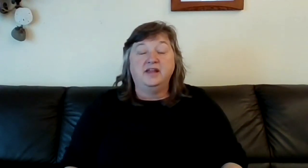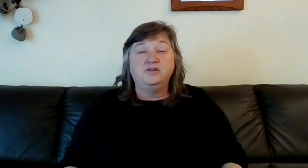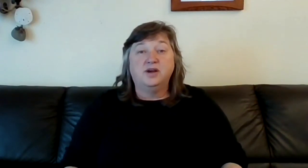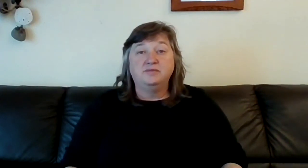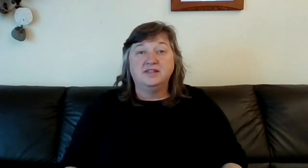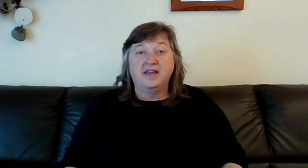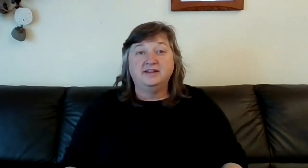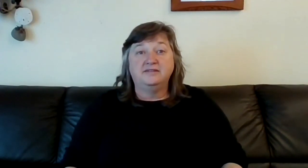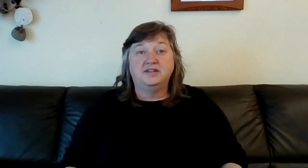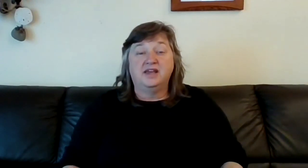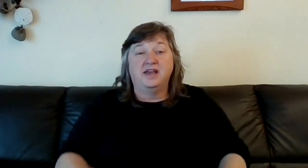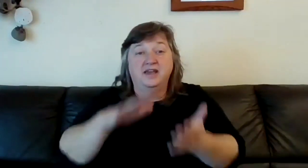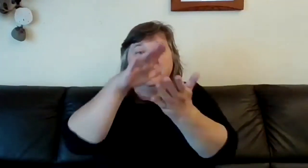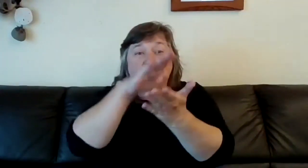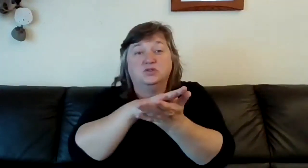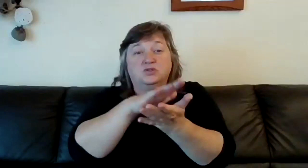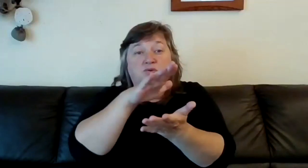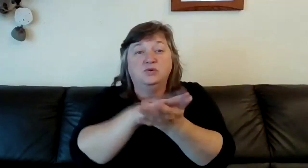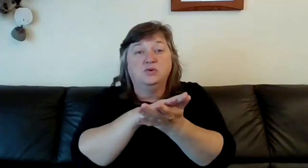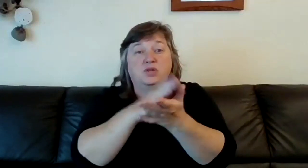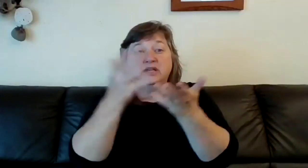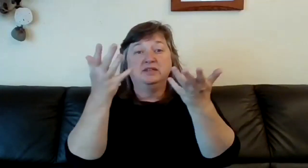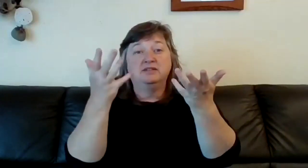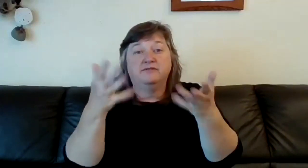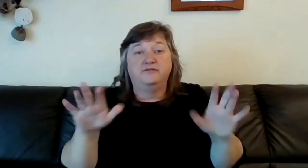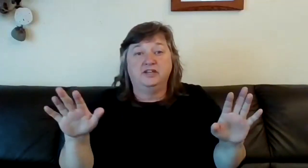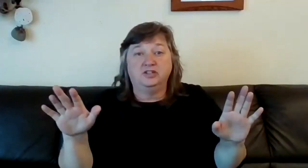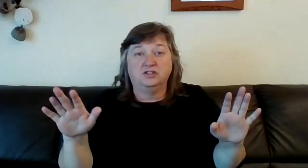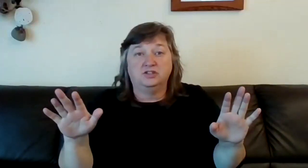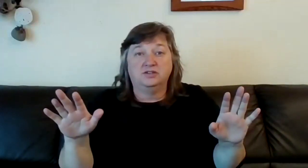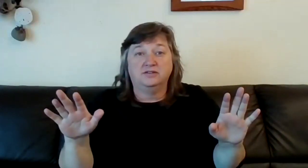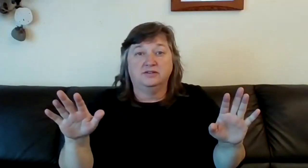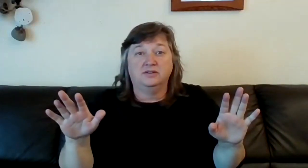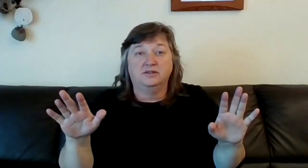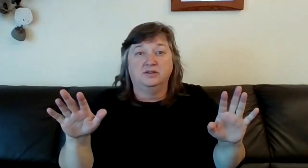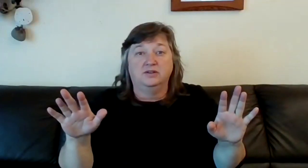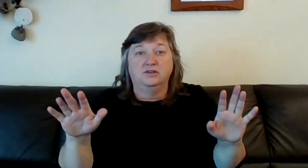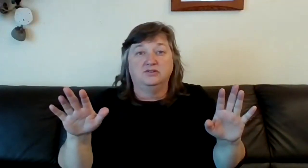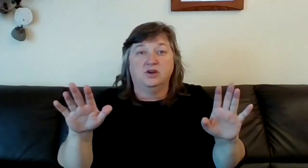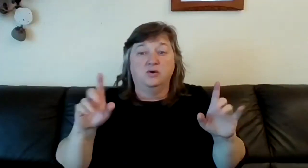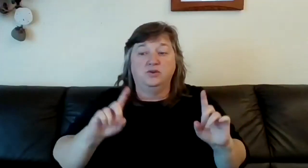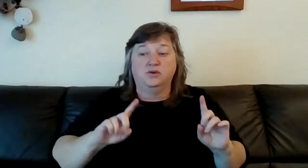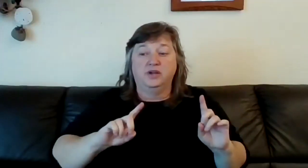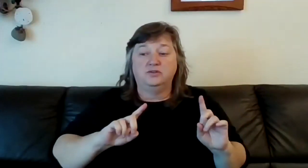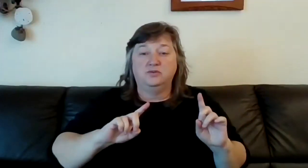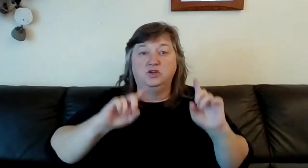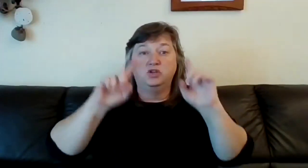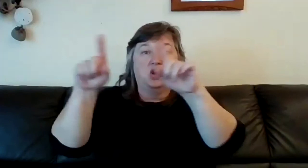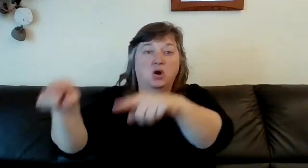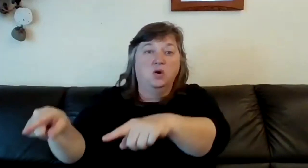Then you come to the end of the day and school is finished. So you're going to